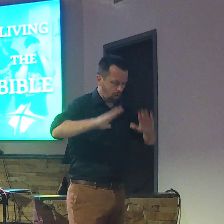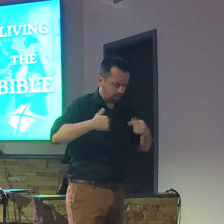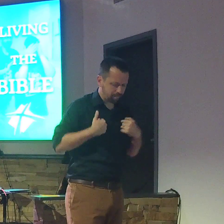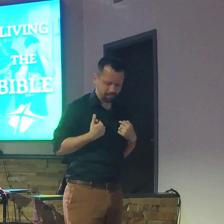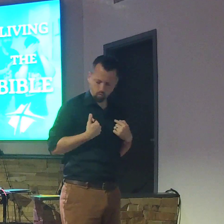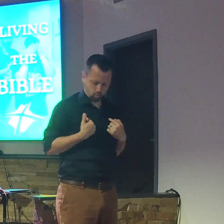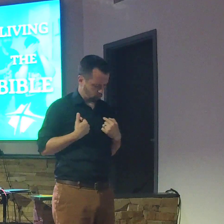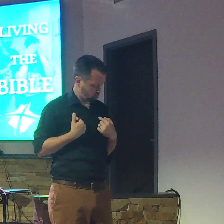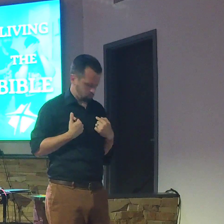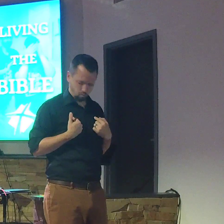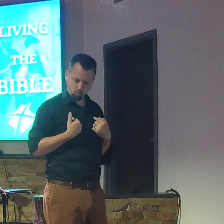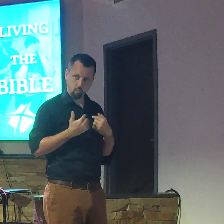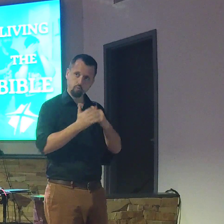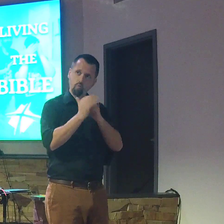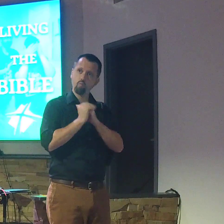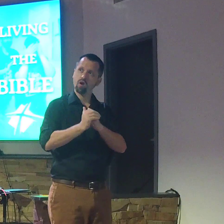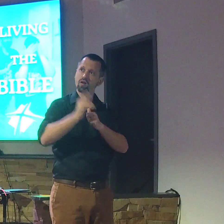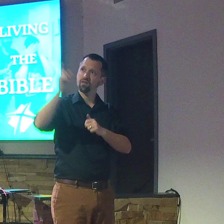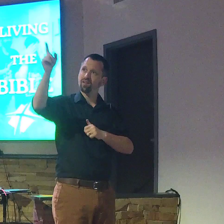me. Worship